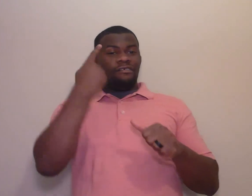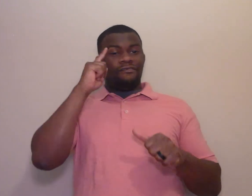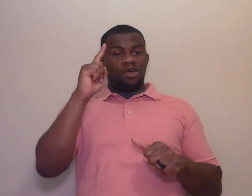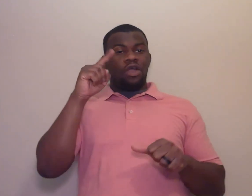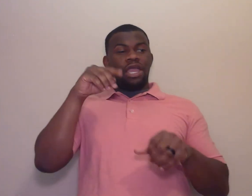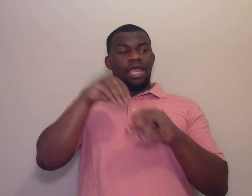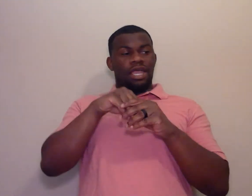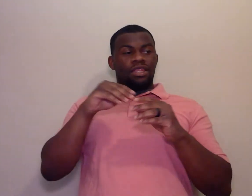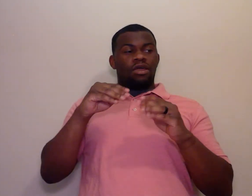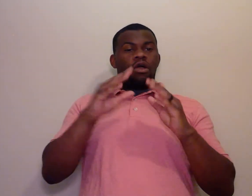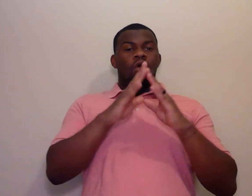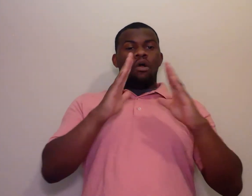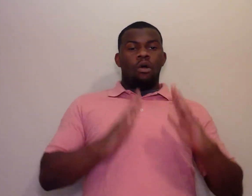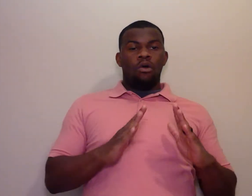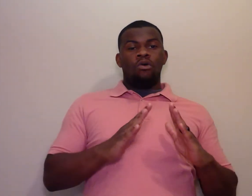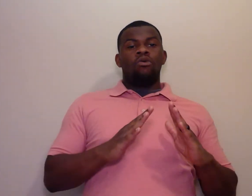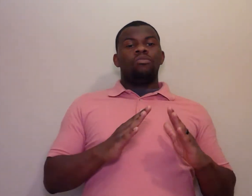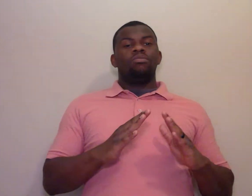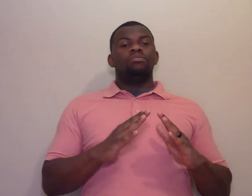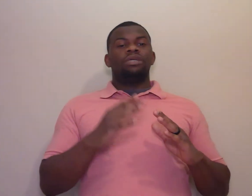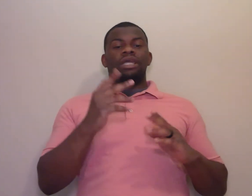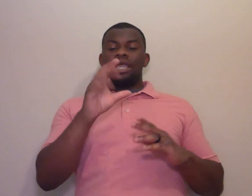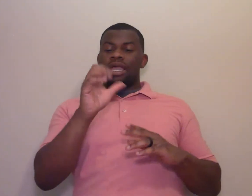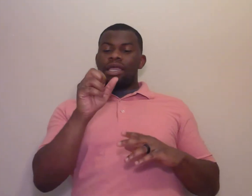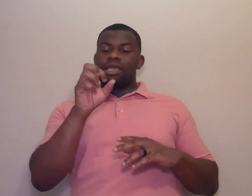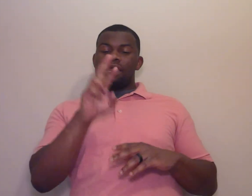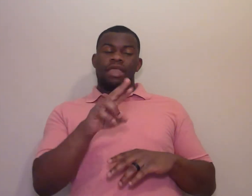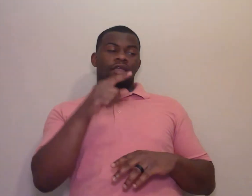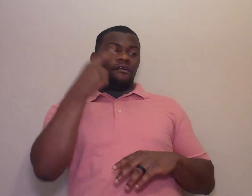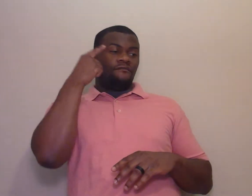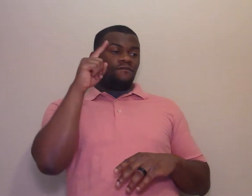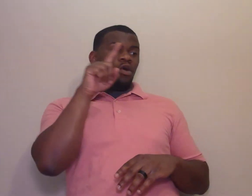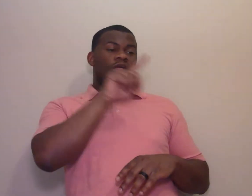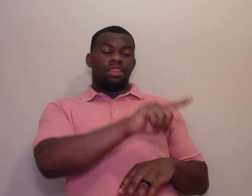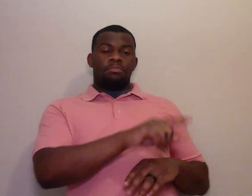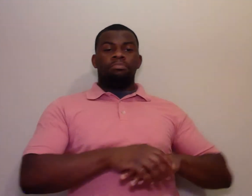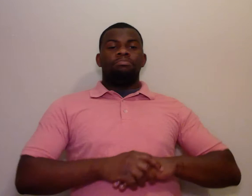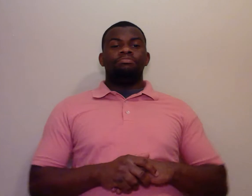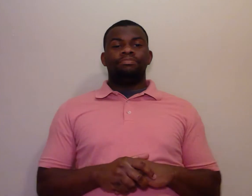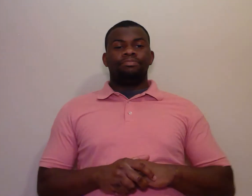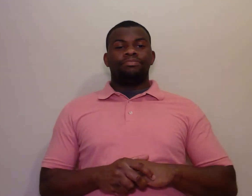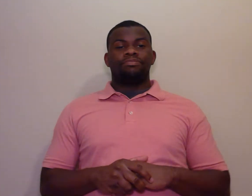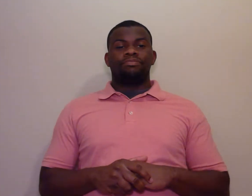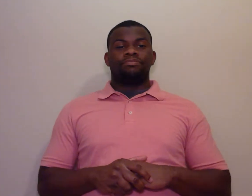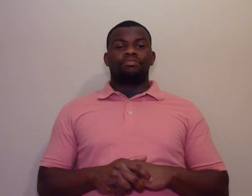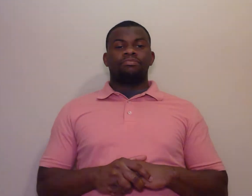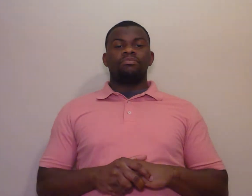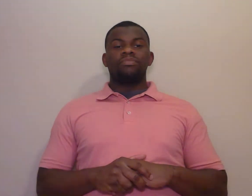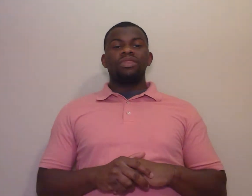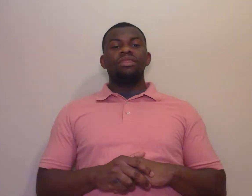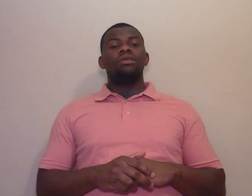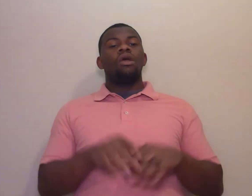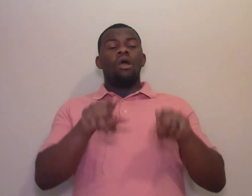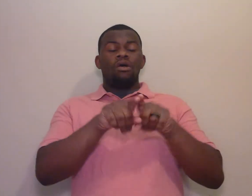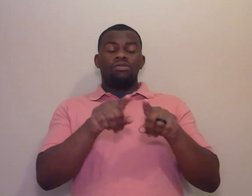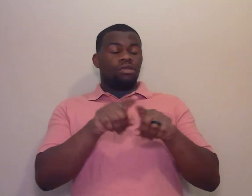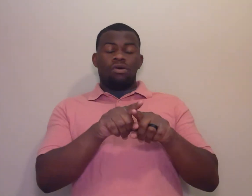for the covered participant in the absence of costs being covered by the insurance. Although the plan is sometimes costly based